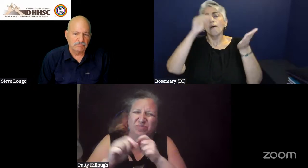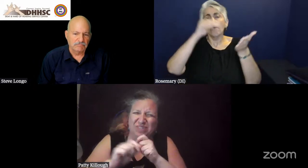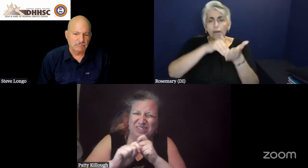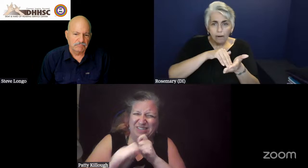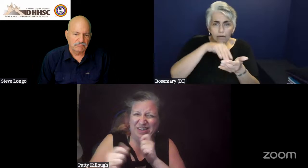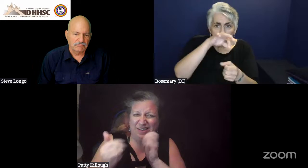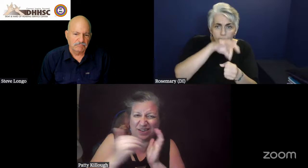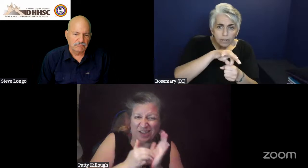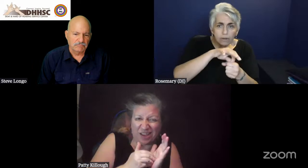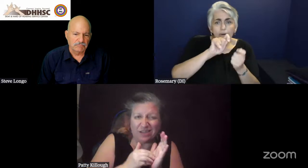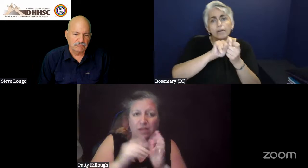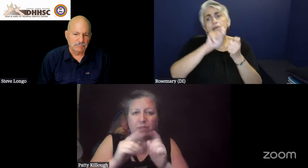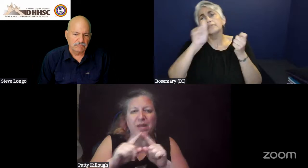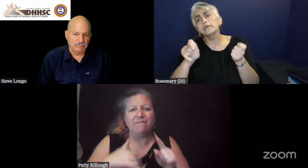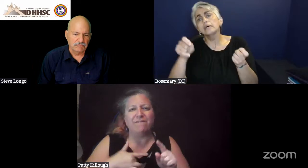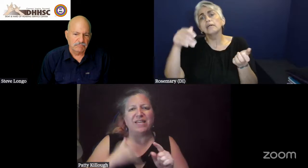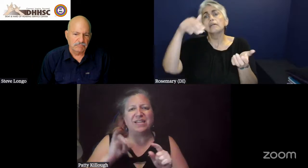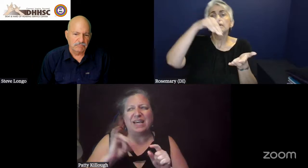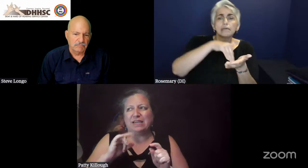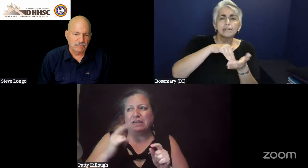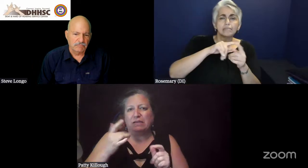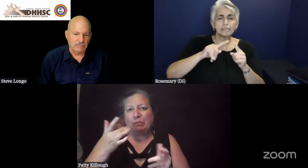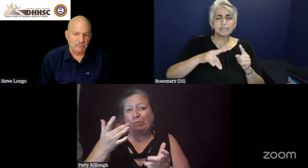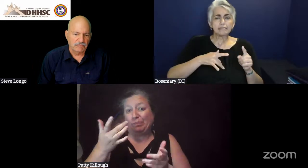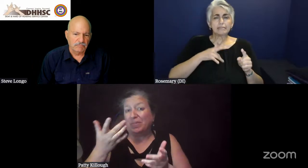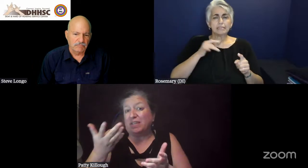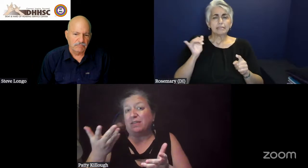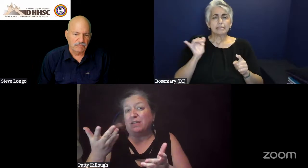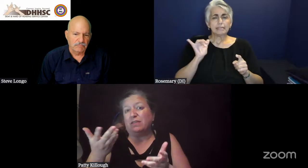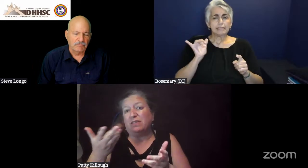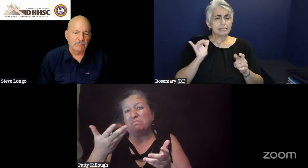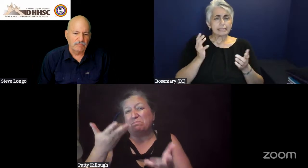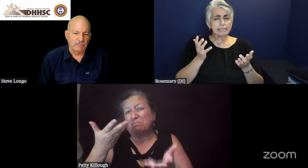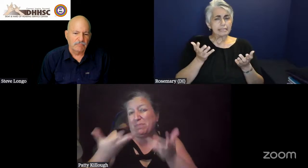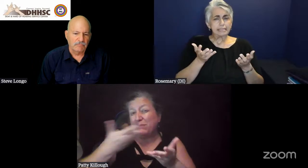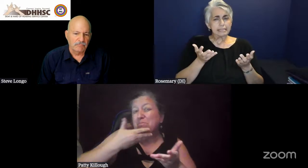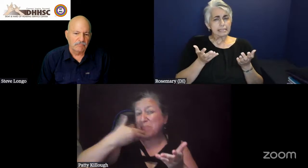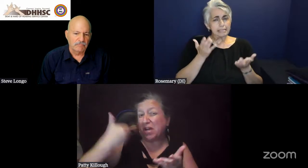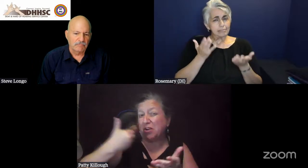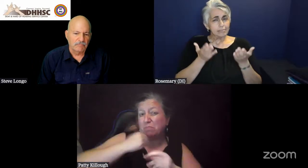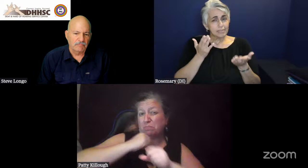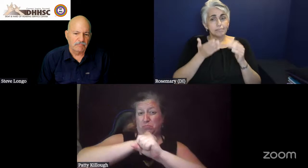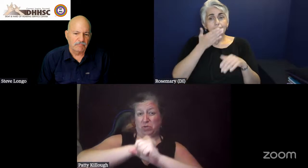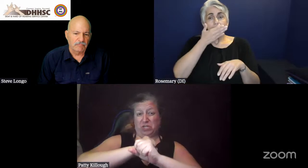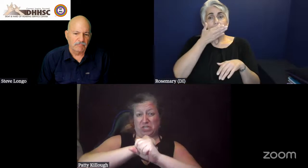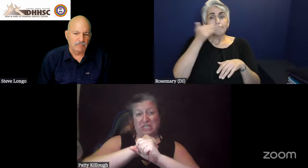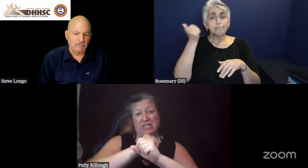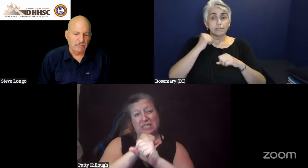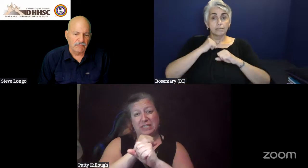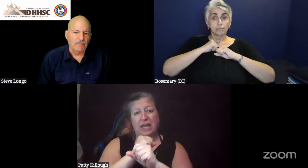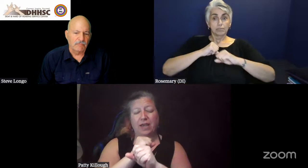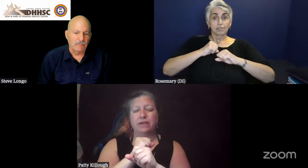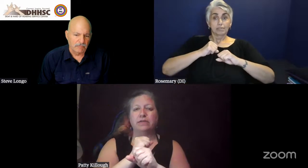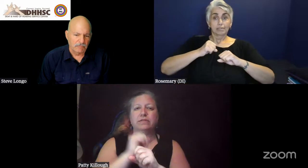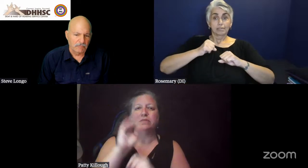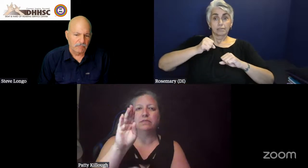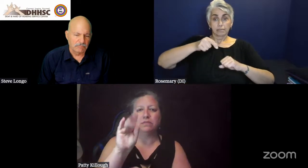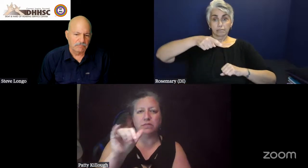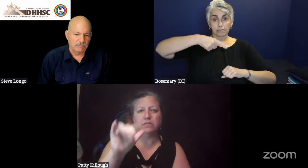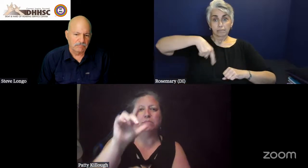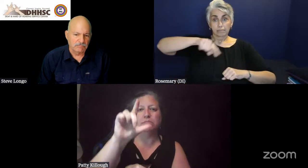next year, if we're getting close, we can vote to extend again. But I feel like maybe a better